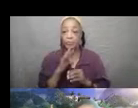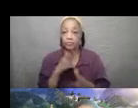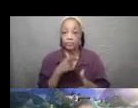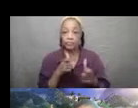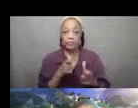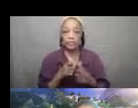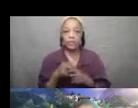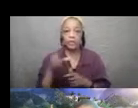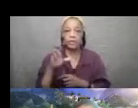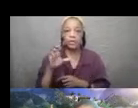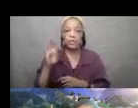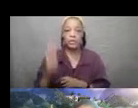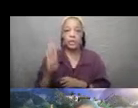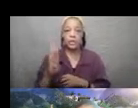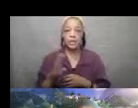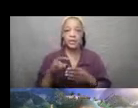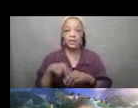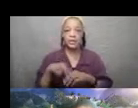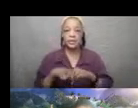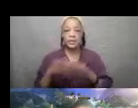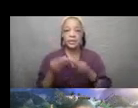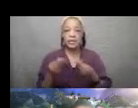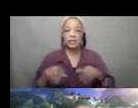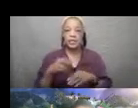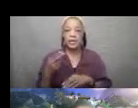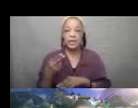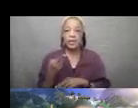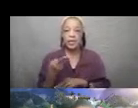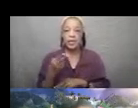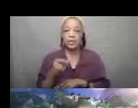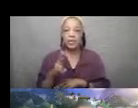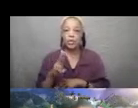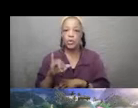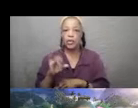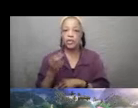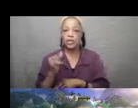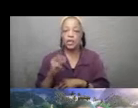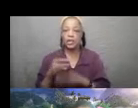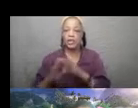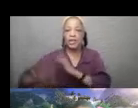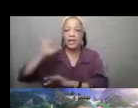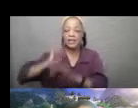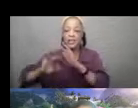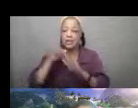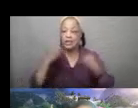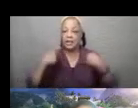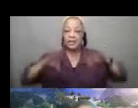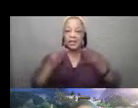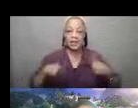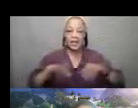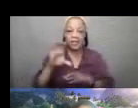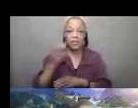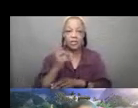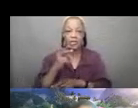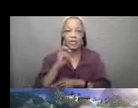UC Berkeley sits on the territory of the Huchin, the ancestral and unceded land of the Chechenyo-speaking